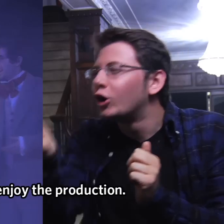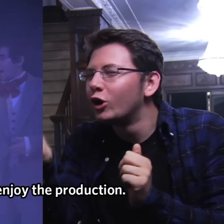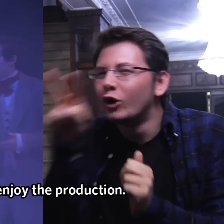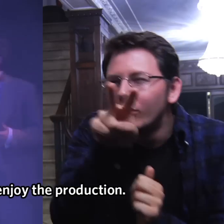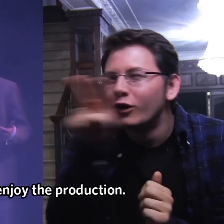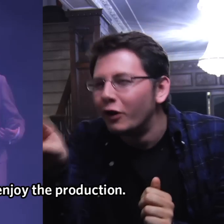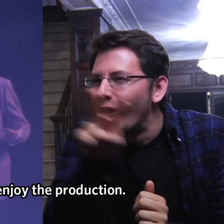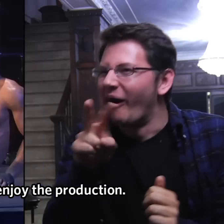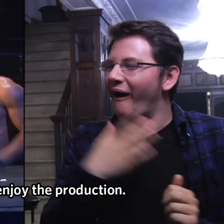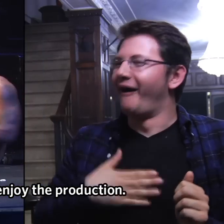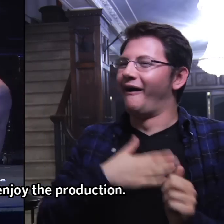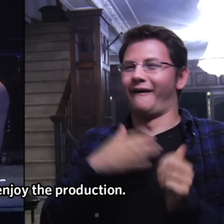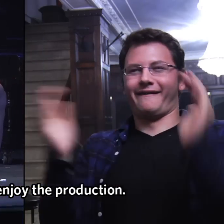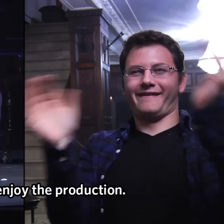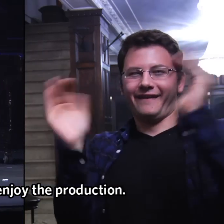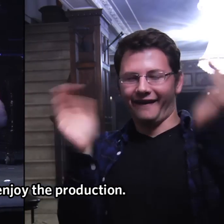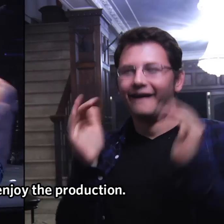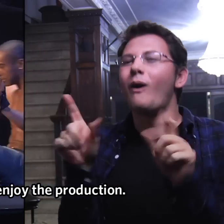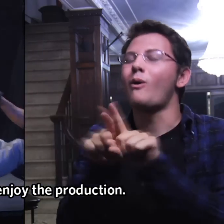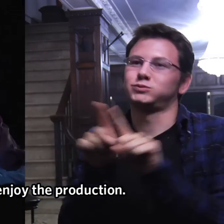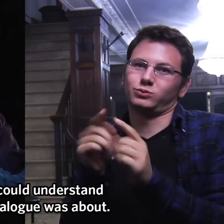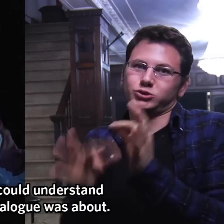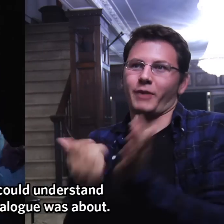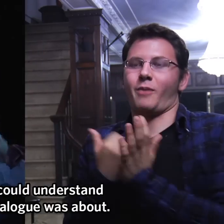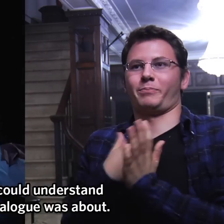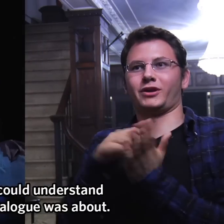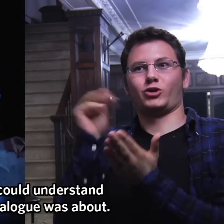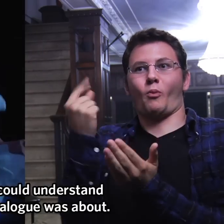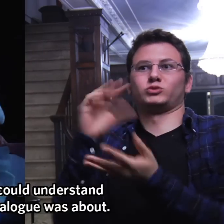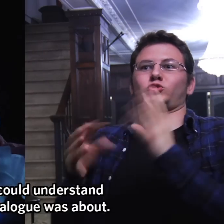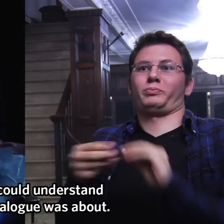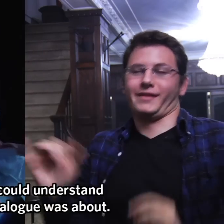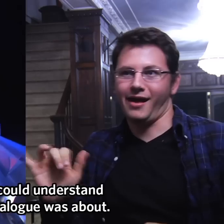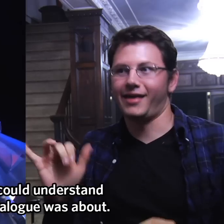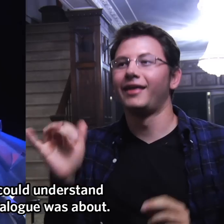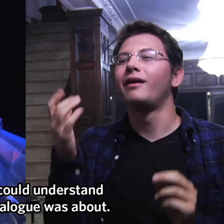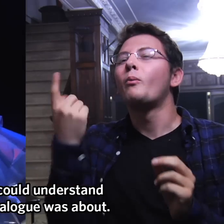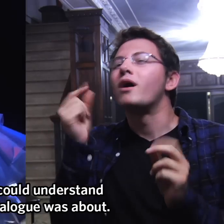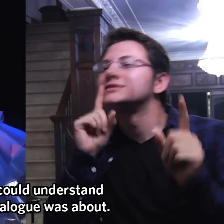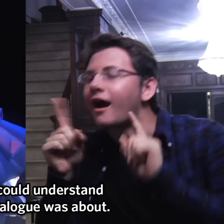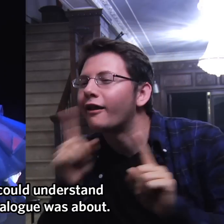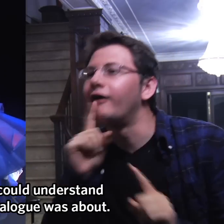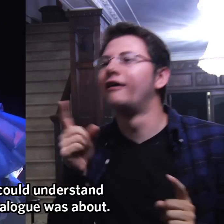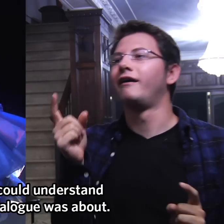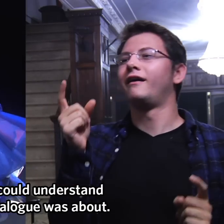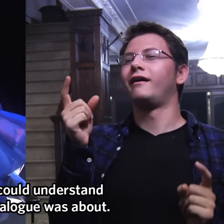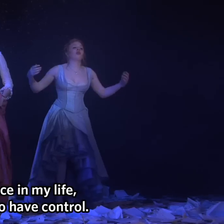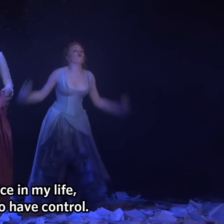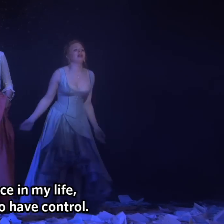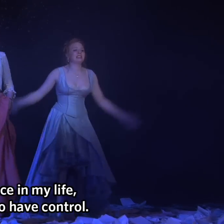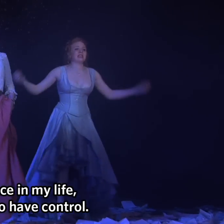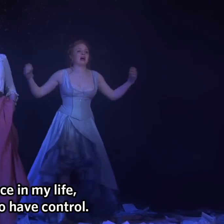Just think how exciting! Nothing about last night. Oh, it has me out of my mind. Companionship and a thirst for